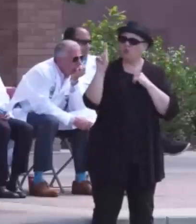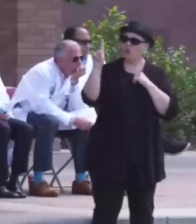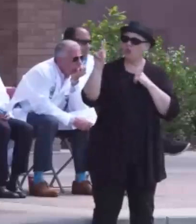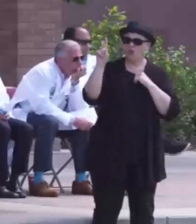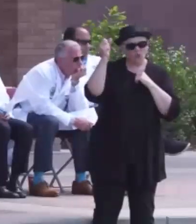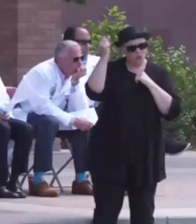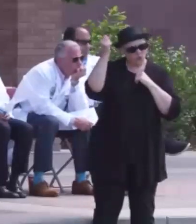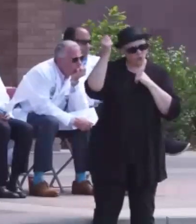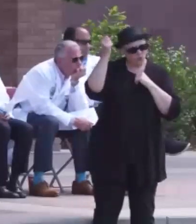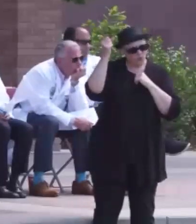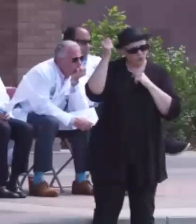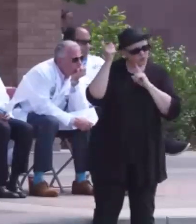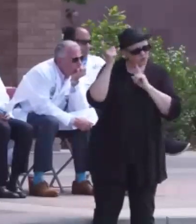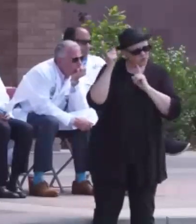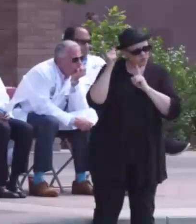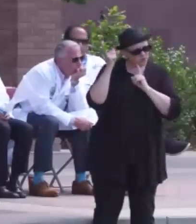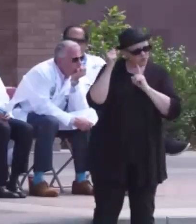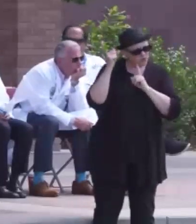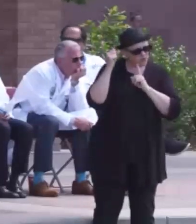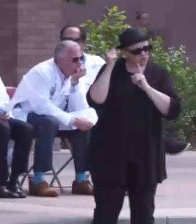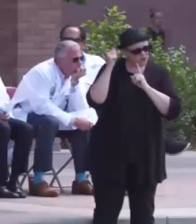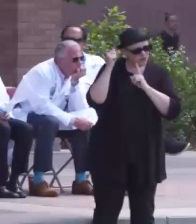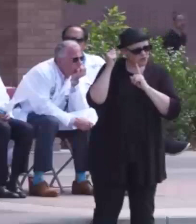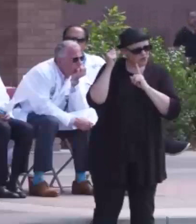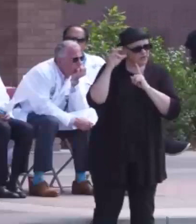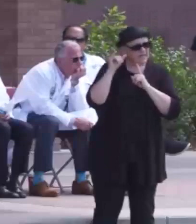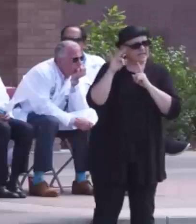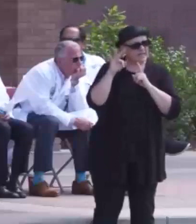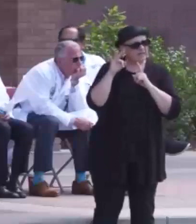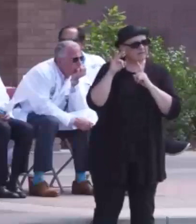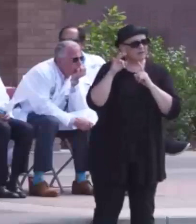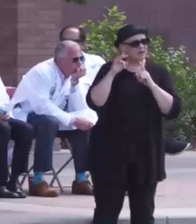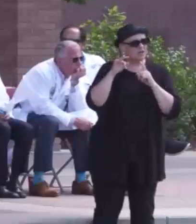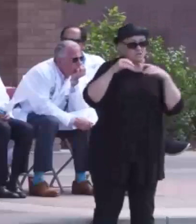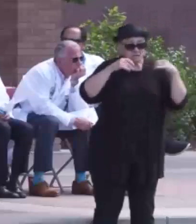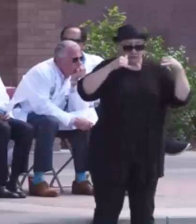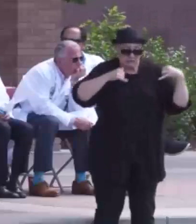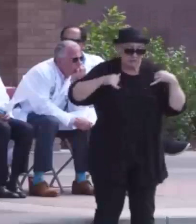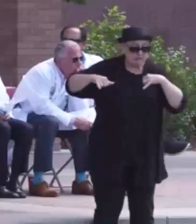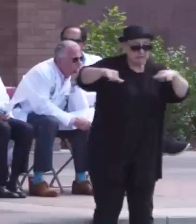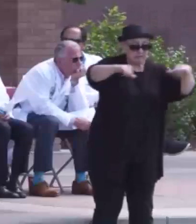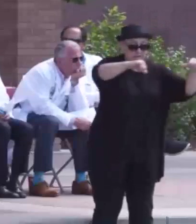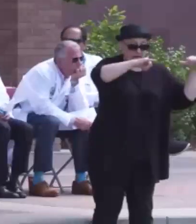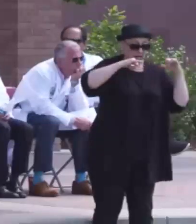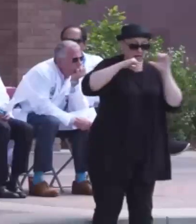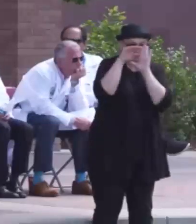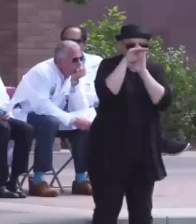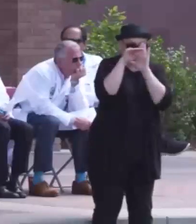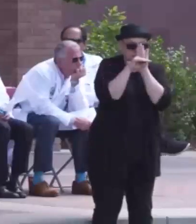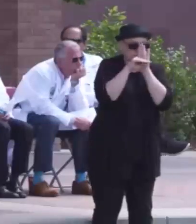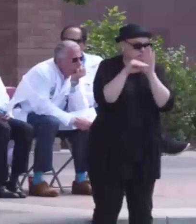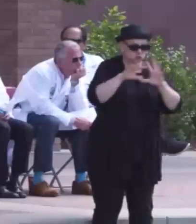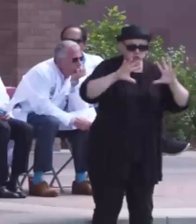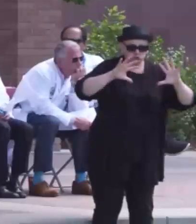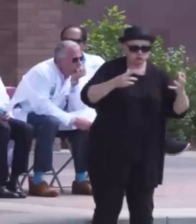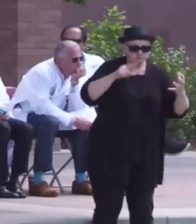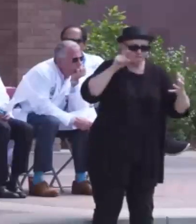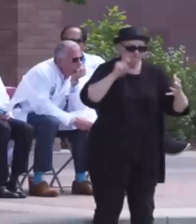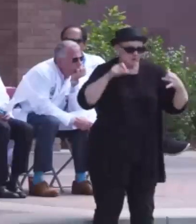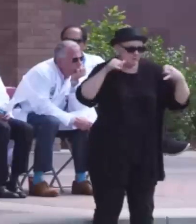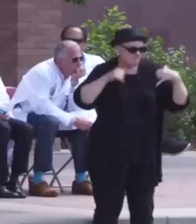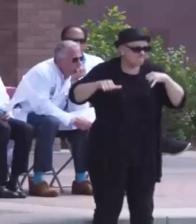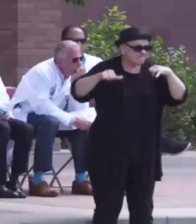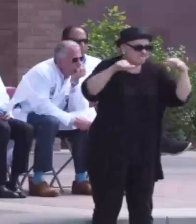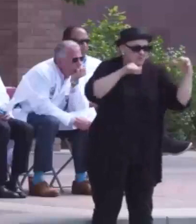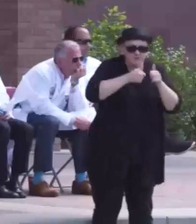isn't enforcement of shared common views among in-groups just one of the ways